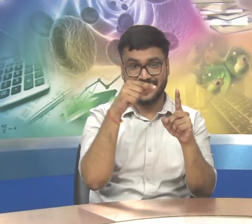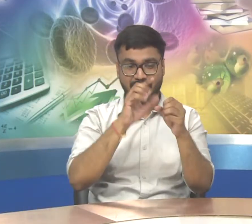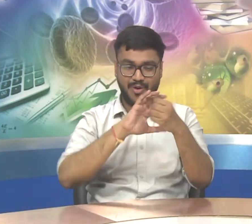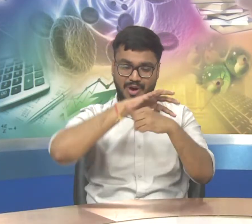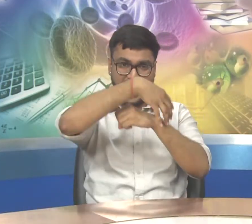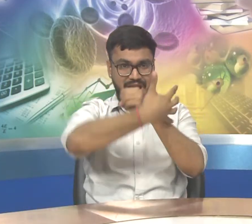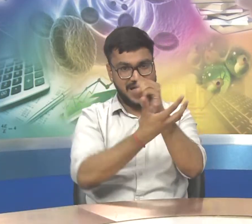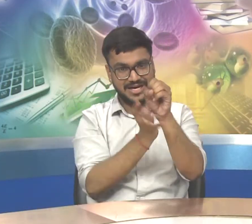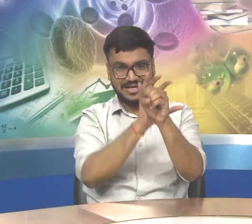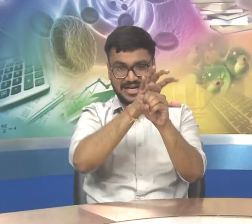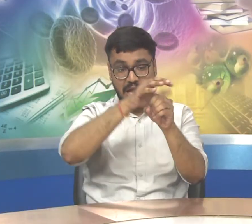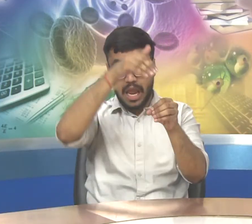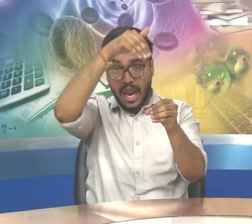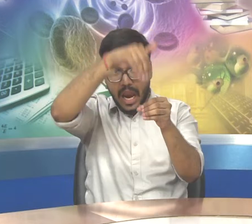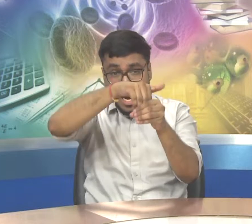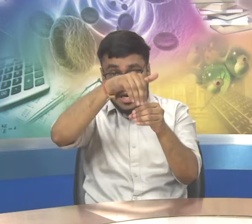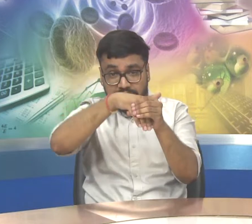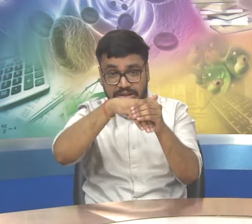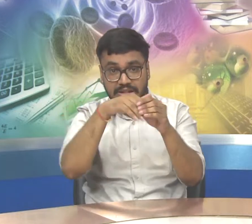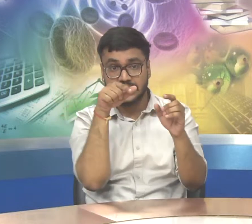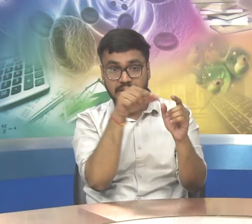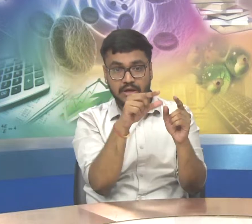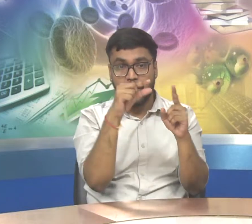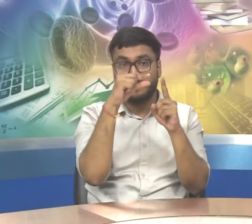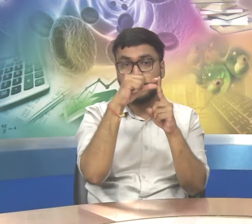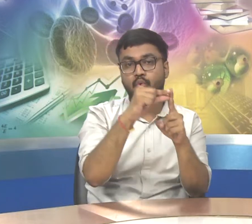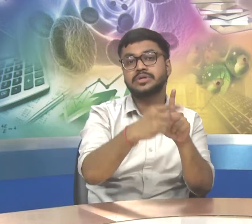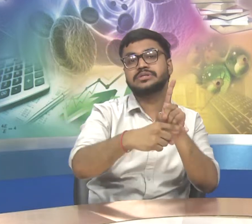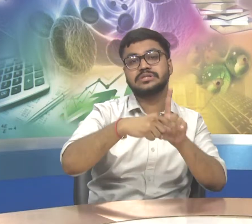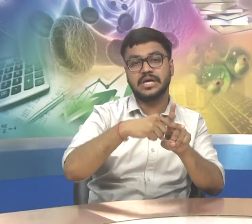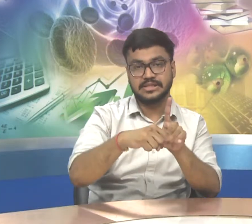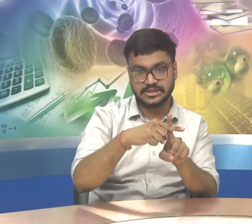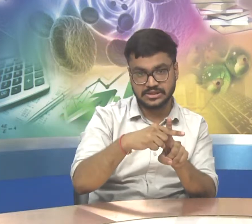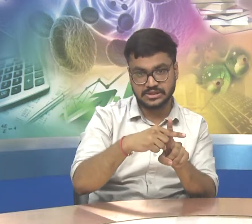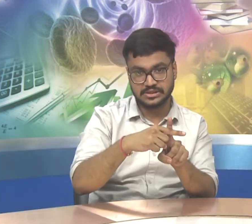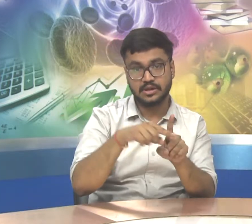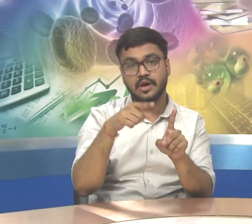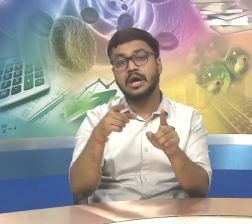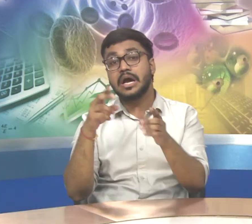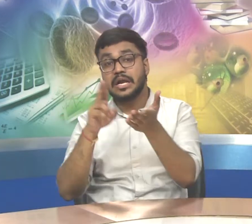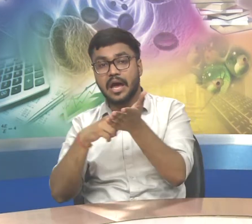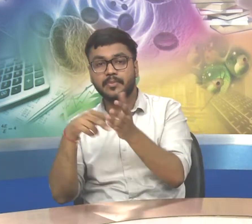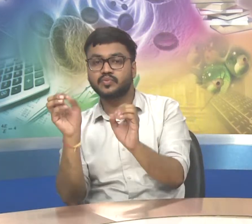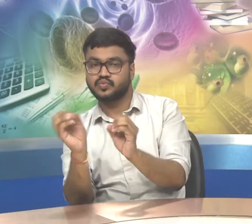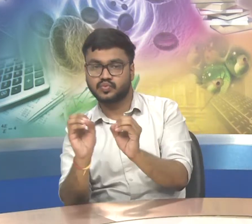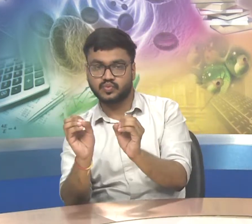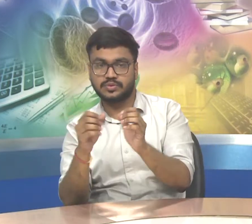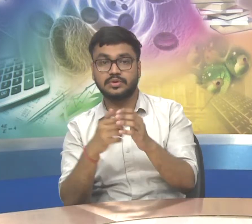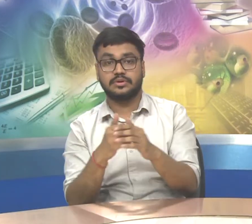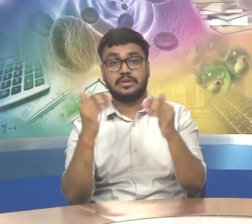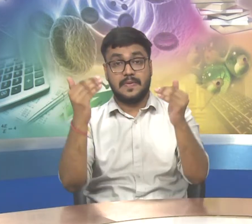of the atom. Then comes proton and neutron inside the nucleus, and